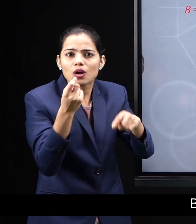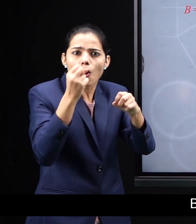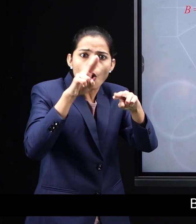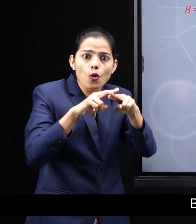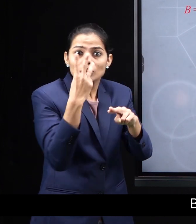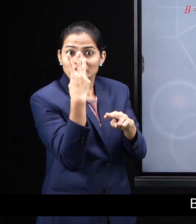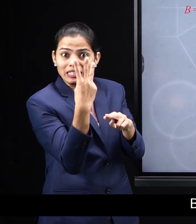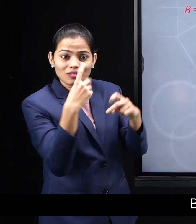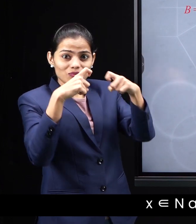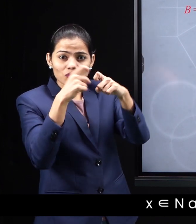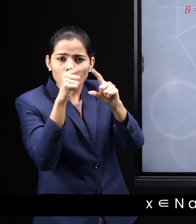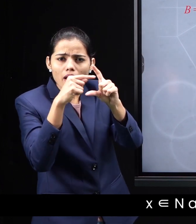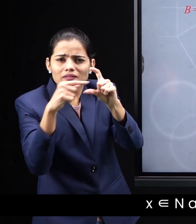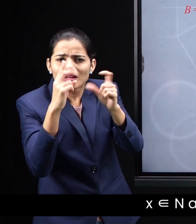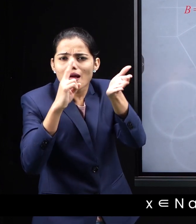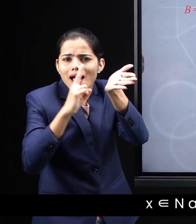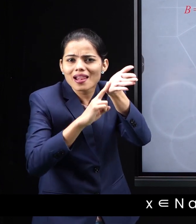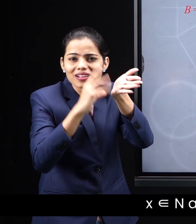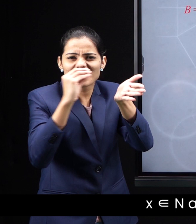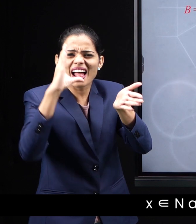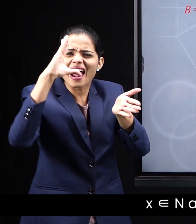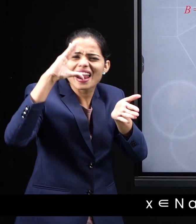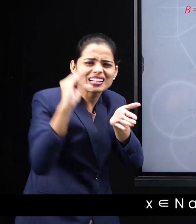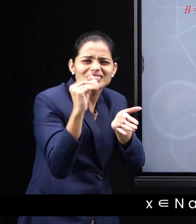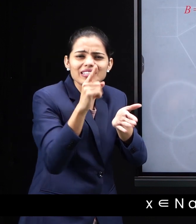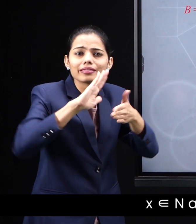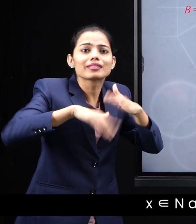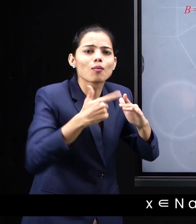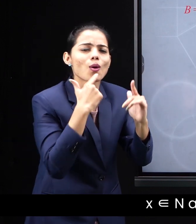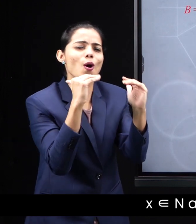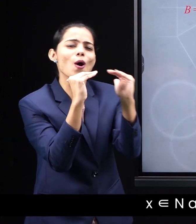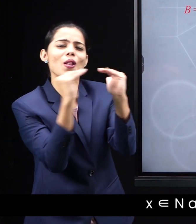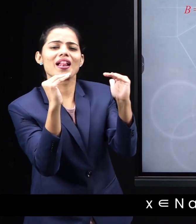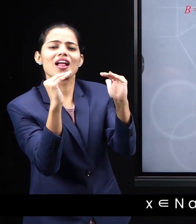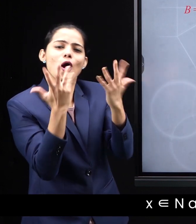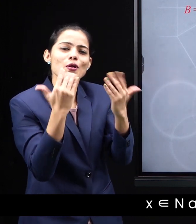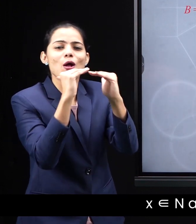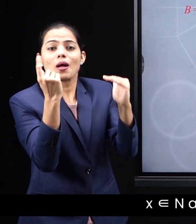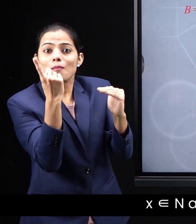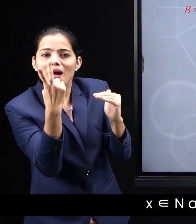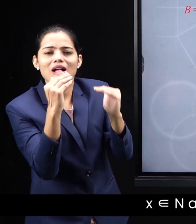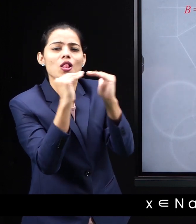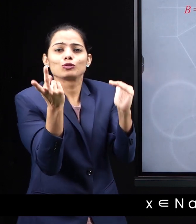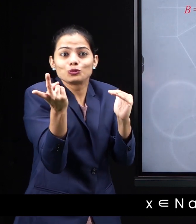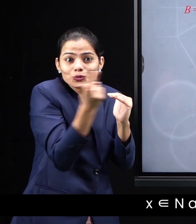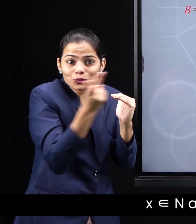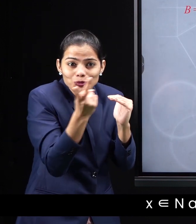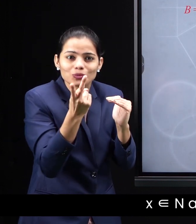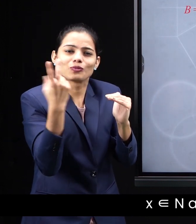of 3, x belongs to n and x less than or equal to 12. Be two